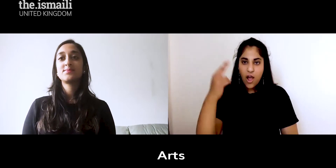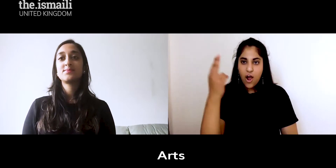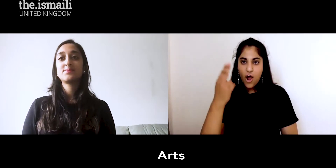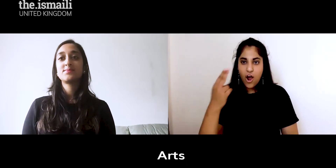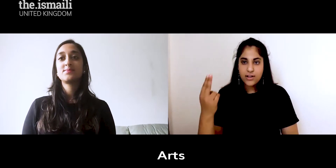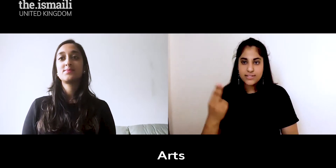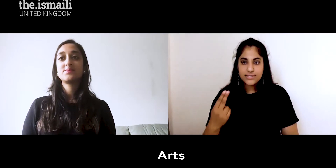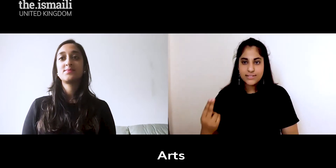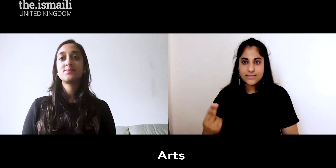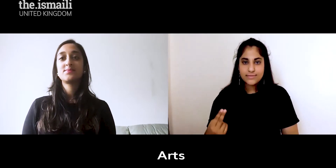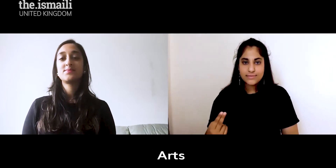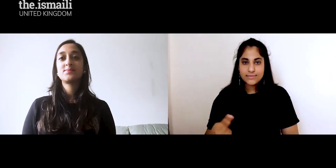Arts.